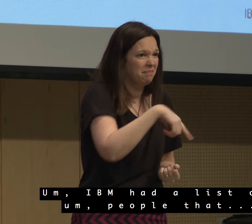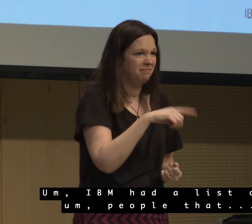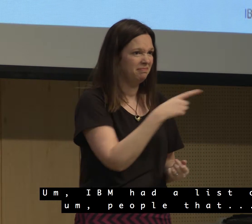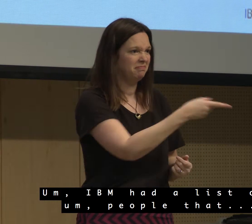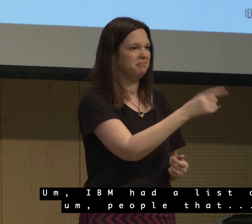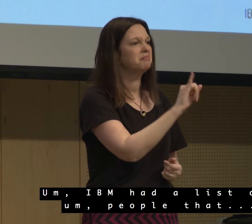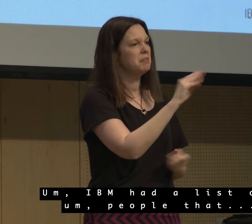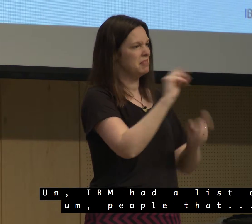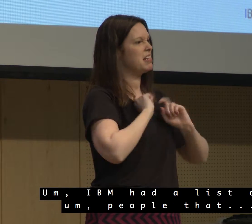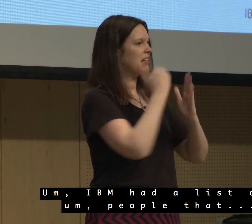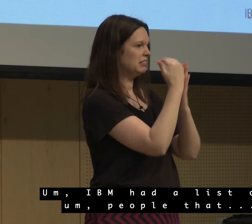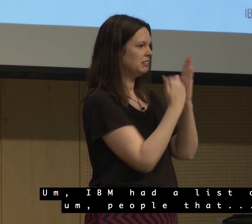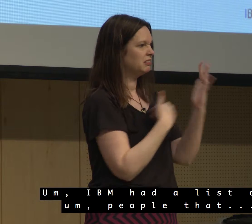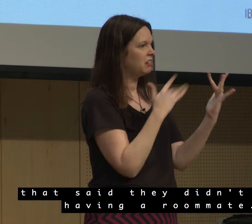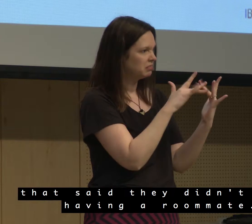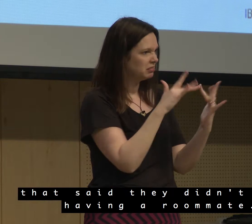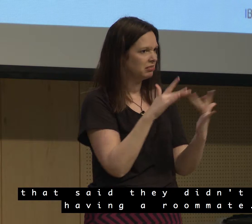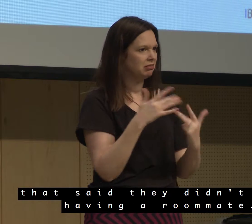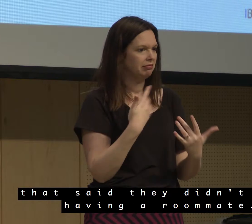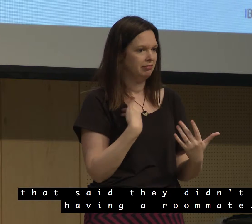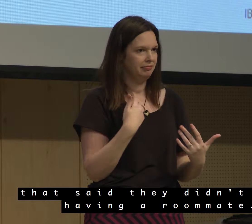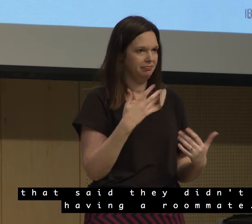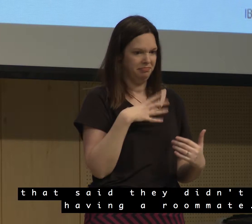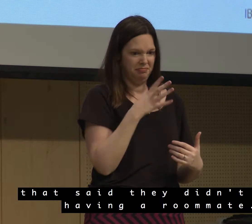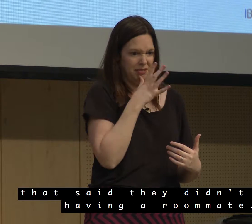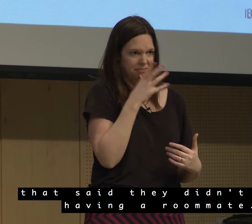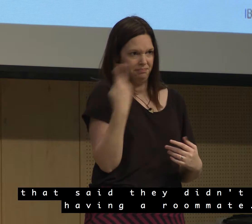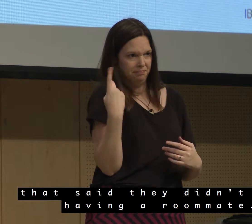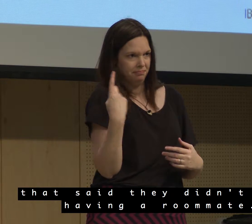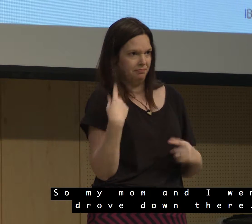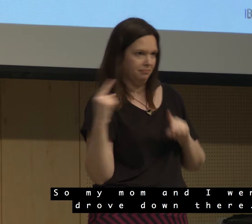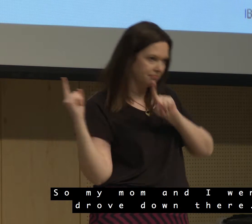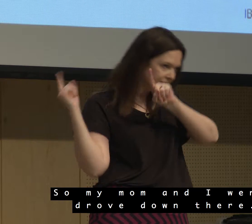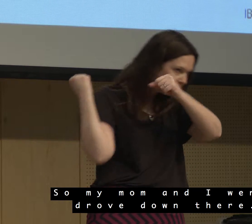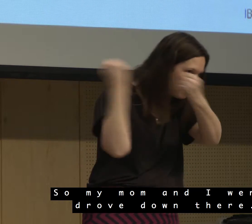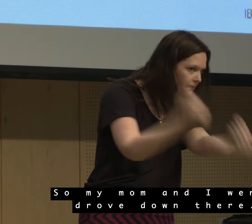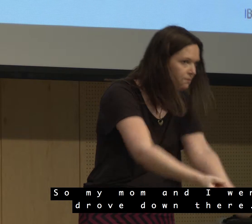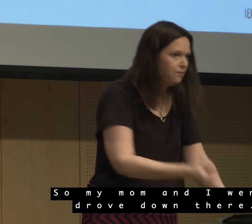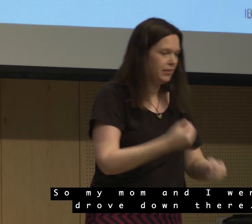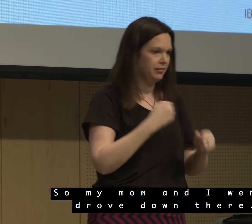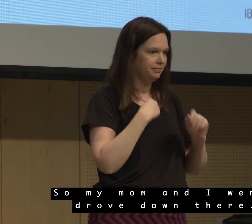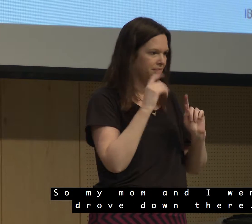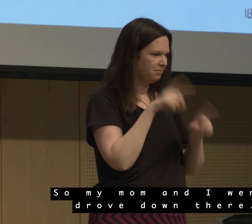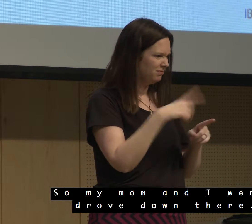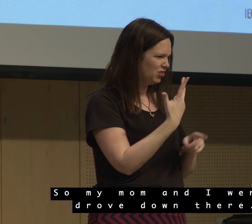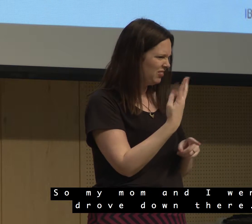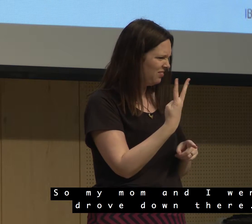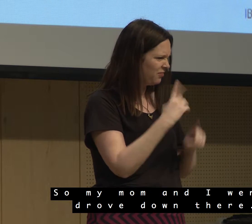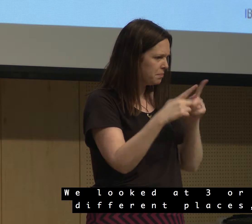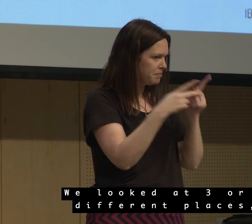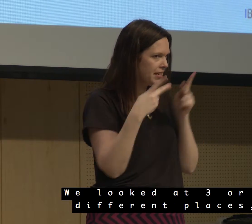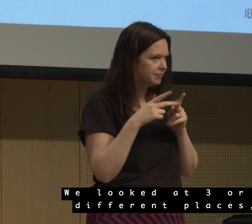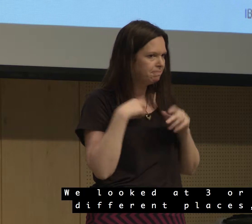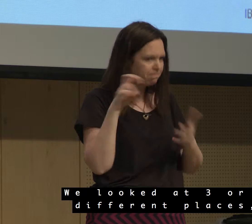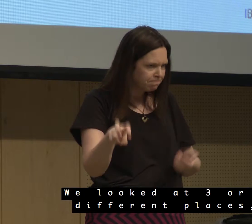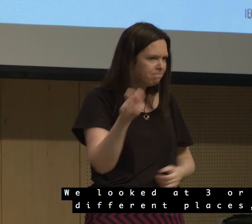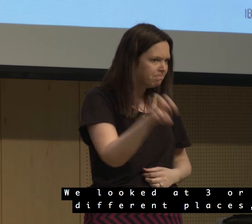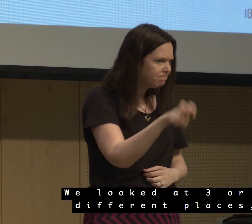of people that said they didn't mind having a roommate, so my mom and I drove down there. We looked at 3 or 4